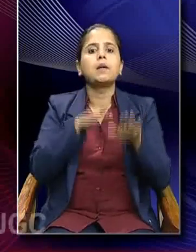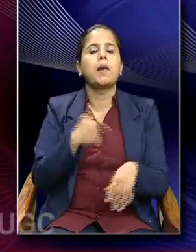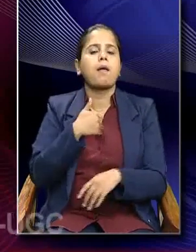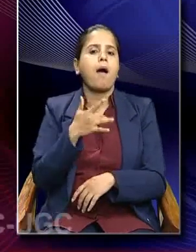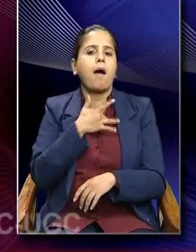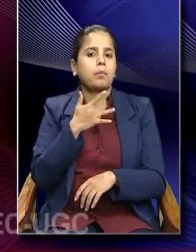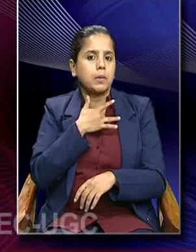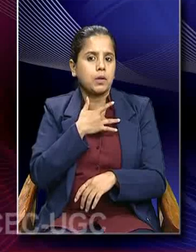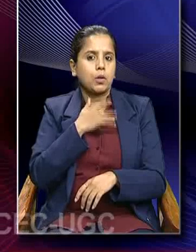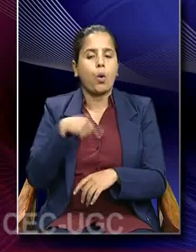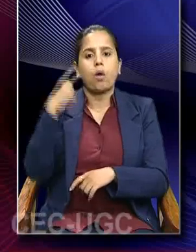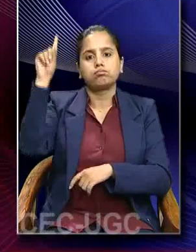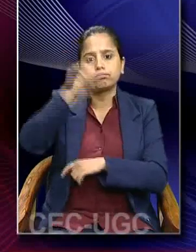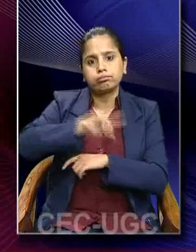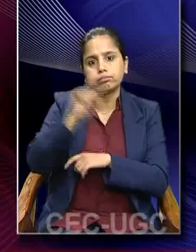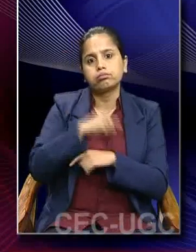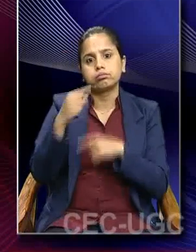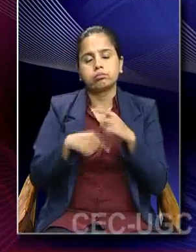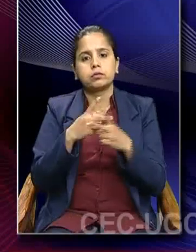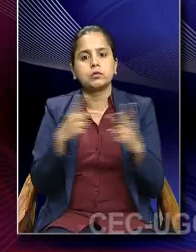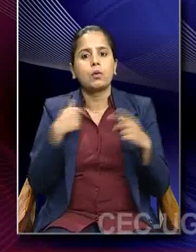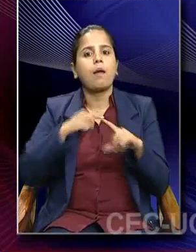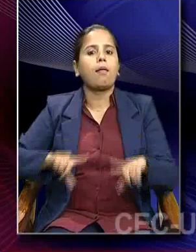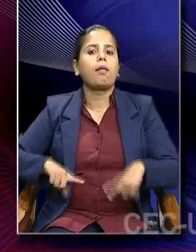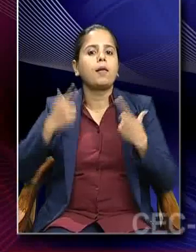habits and day-to-day pattern of living.